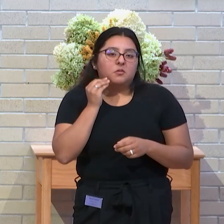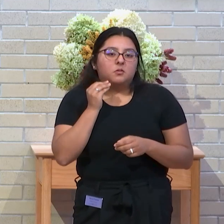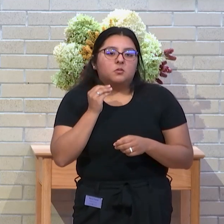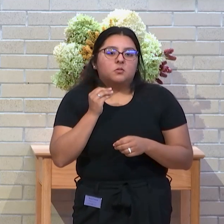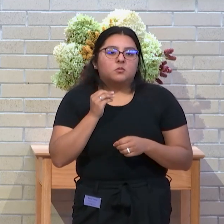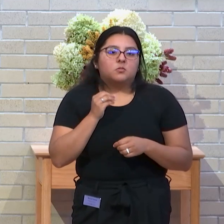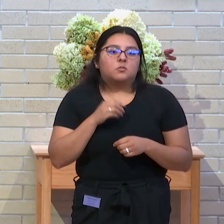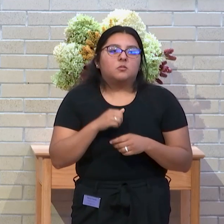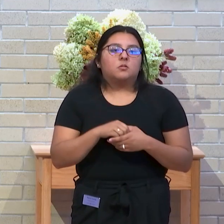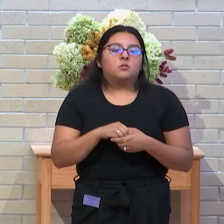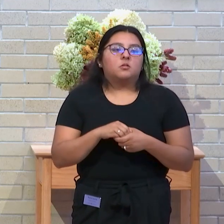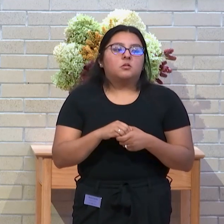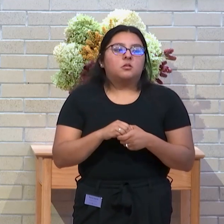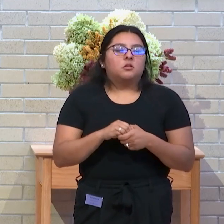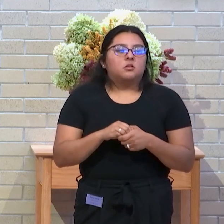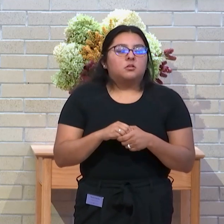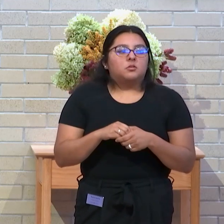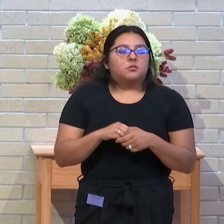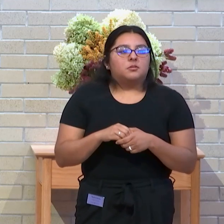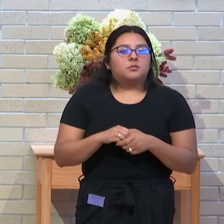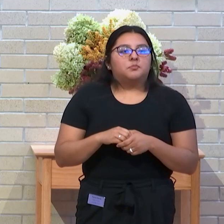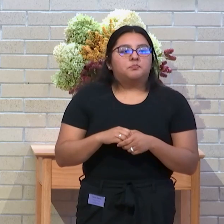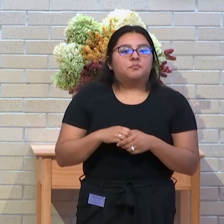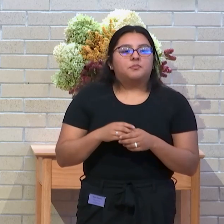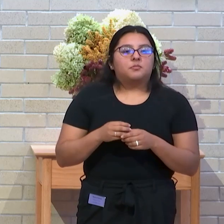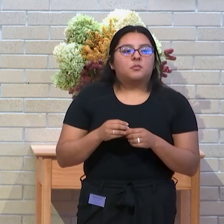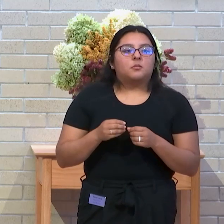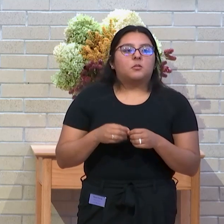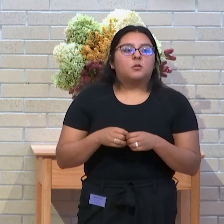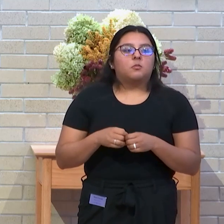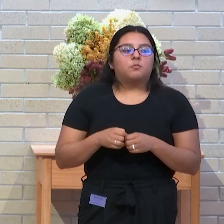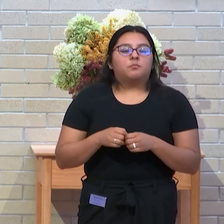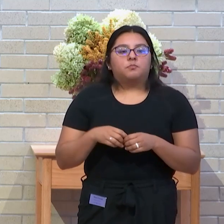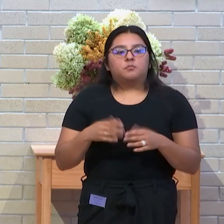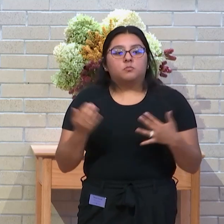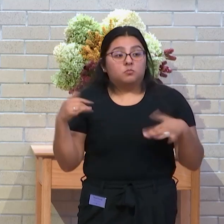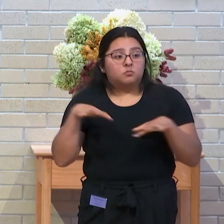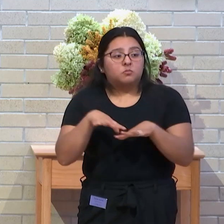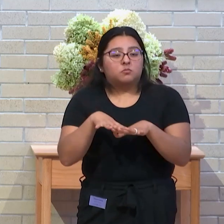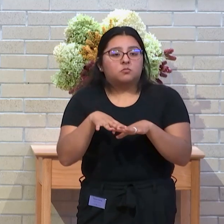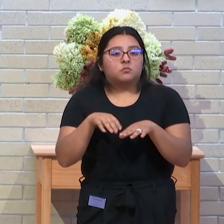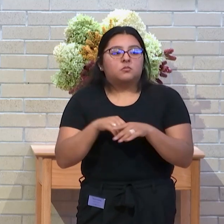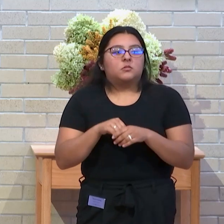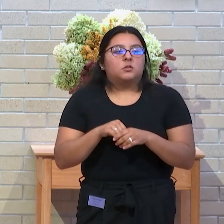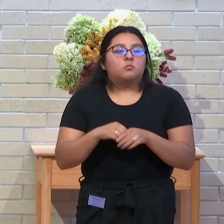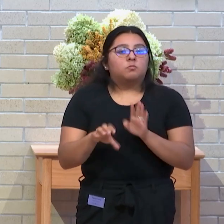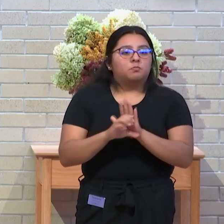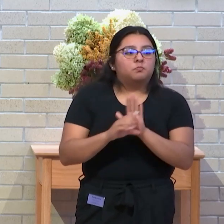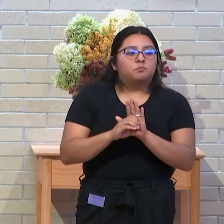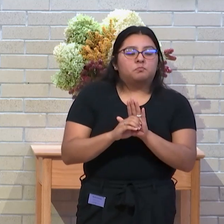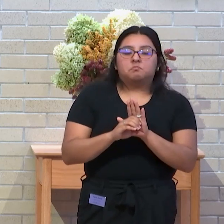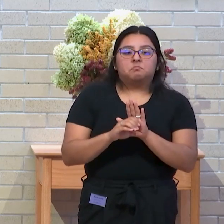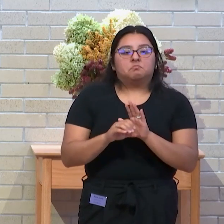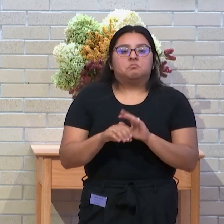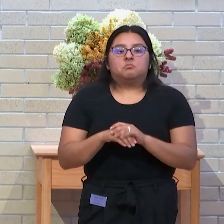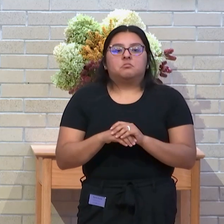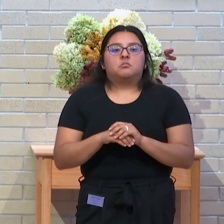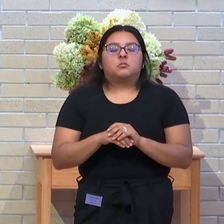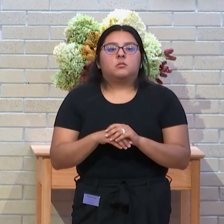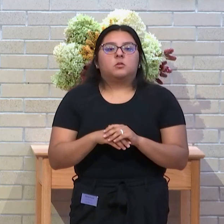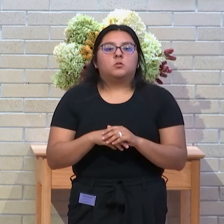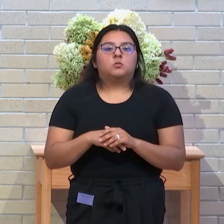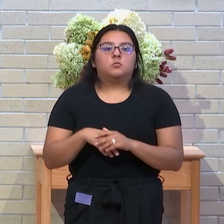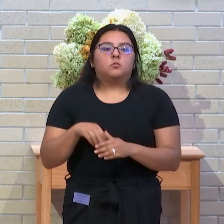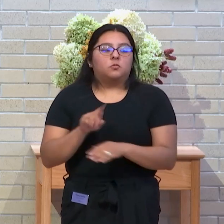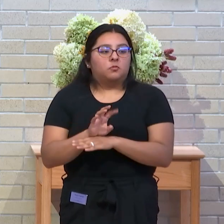few Kachina ceremonies that are open to the public. Even so, no pictures, videos, sound recordings, or even